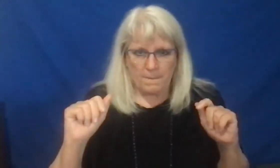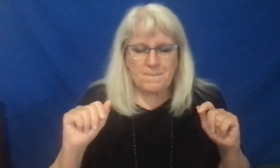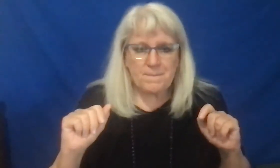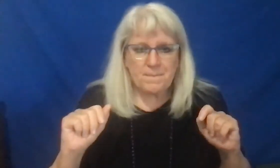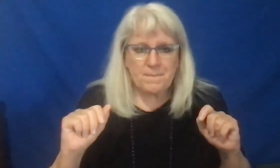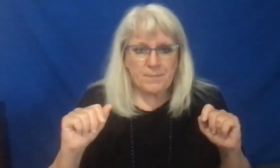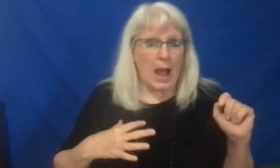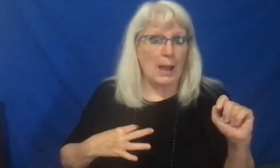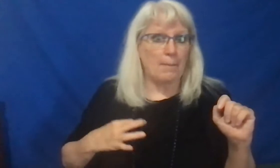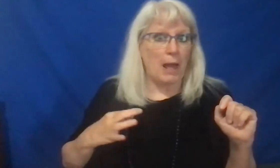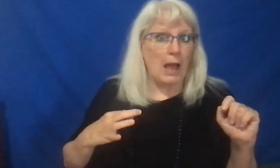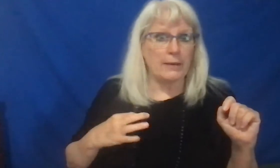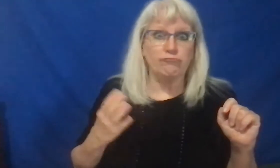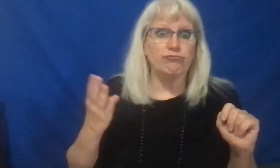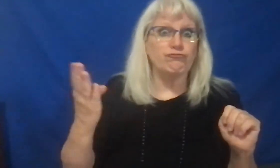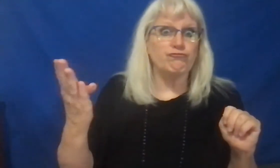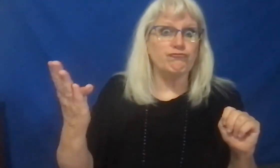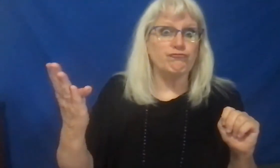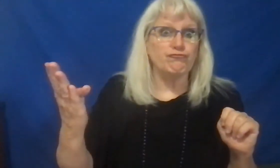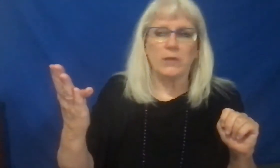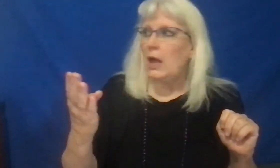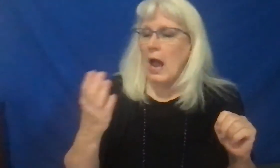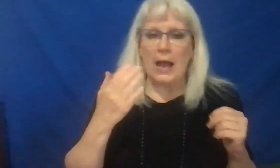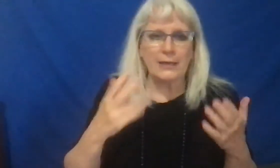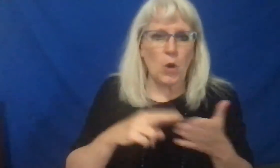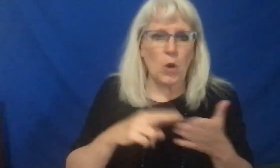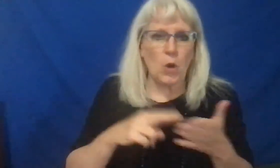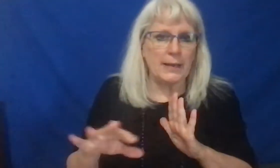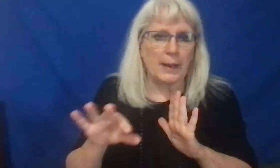I actually didn't even know what an ACM was, like most people.